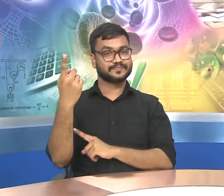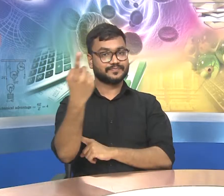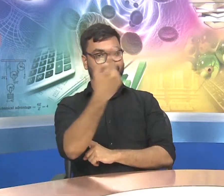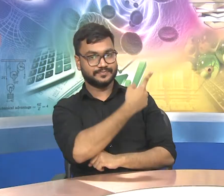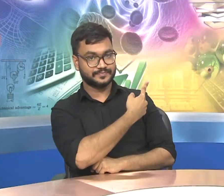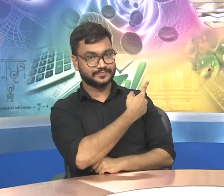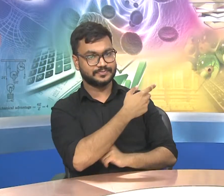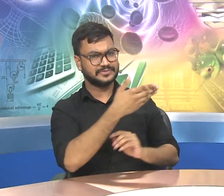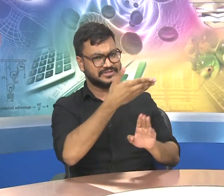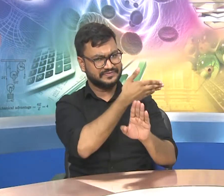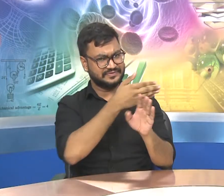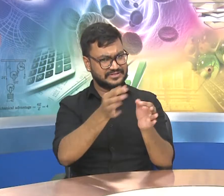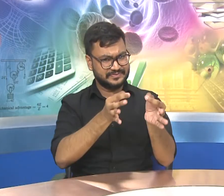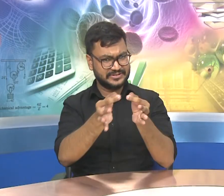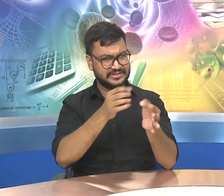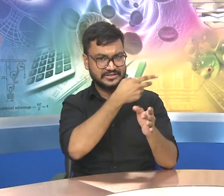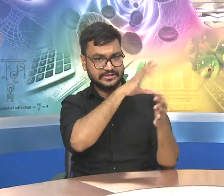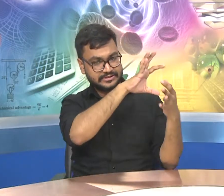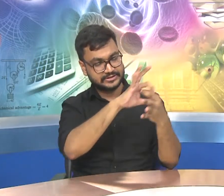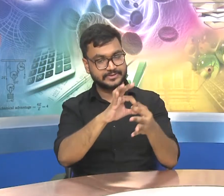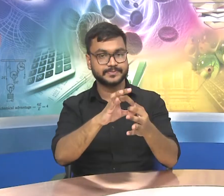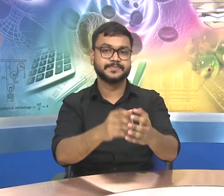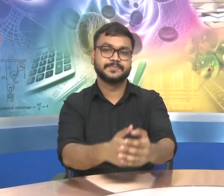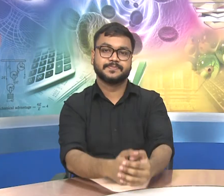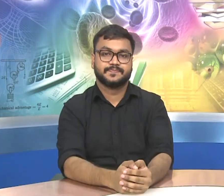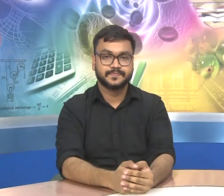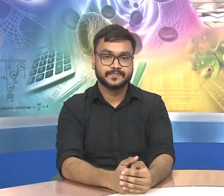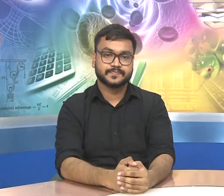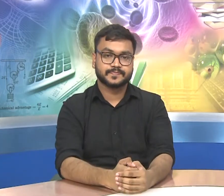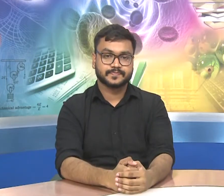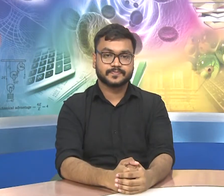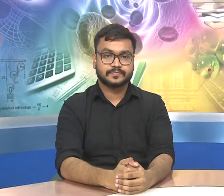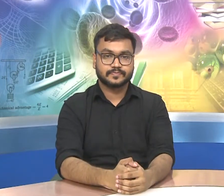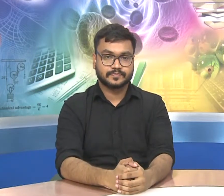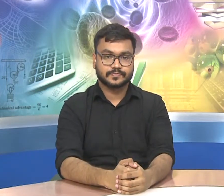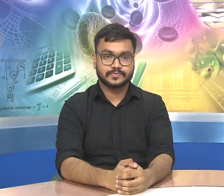Here is the visual explanation of that table.